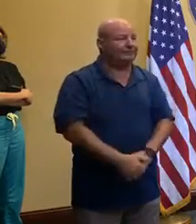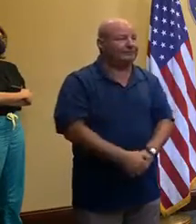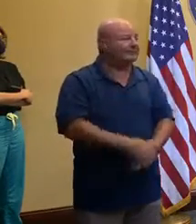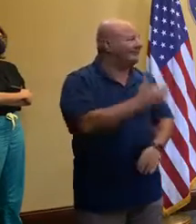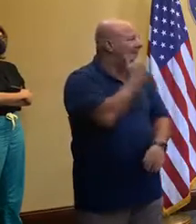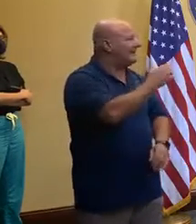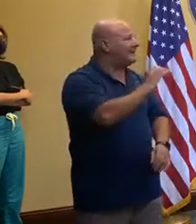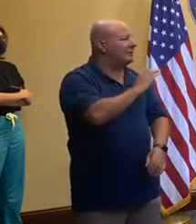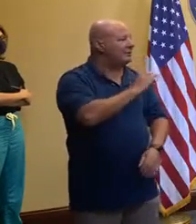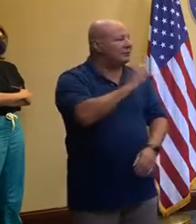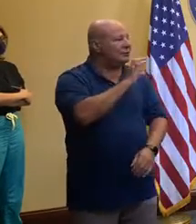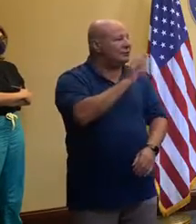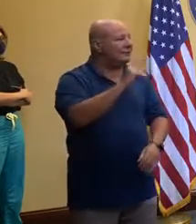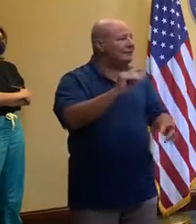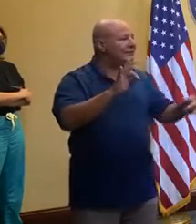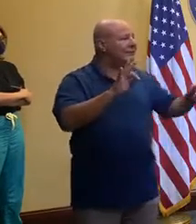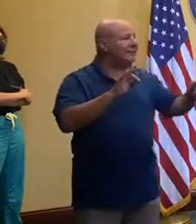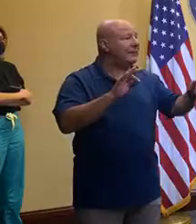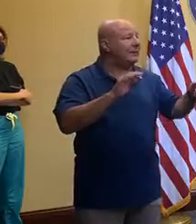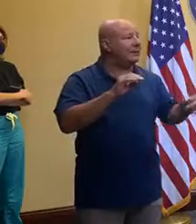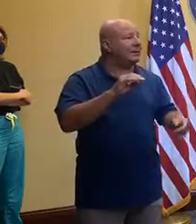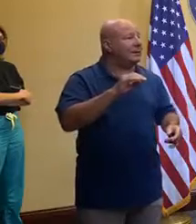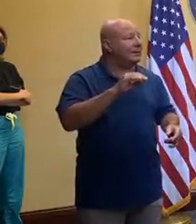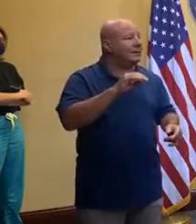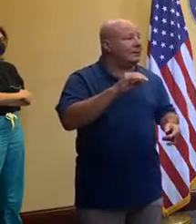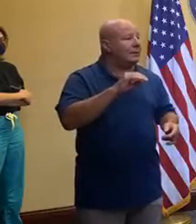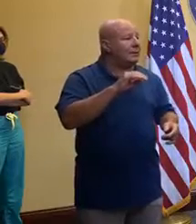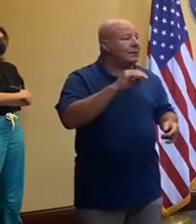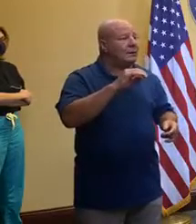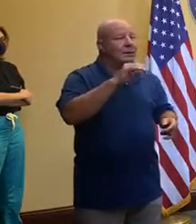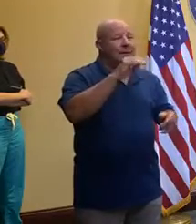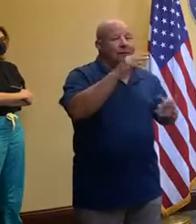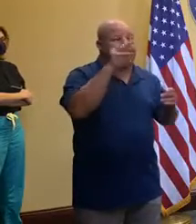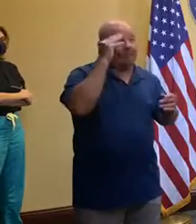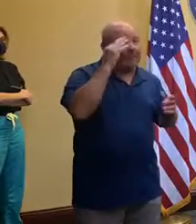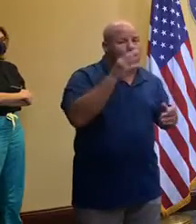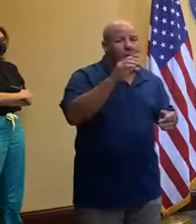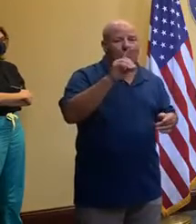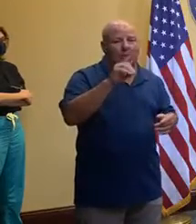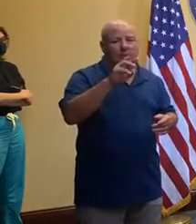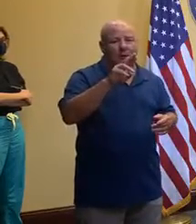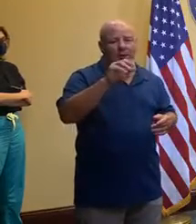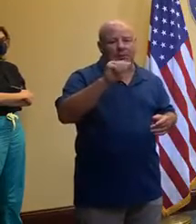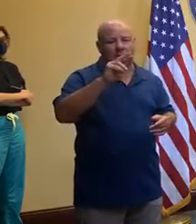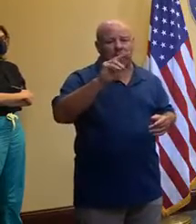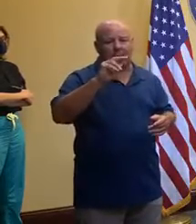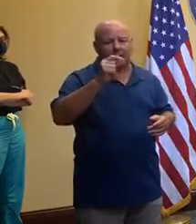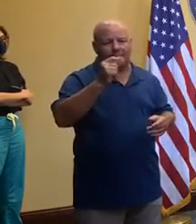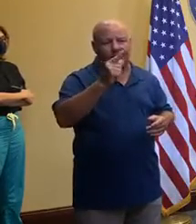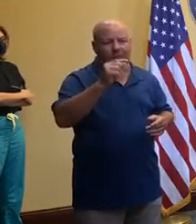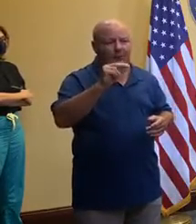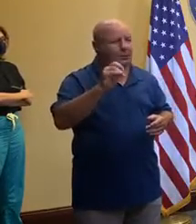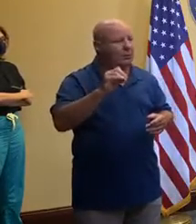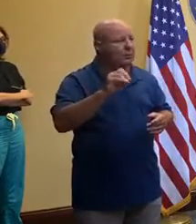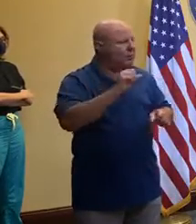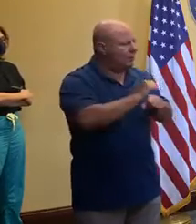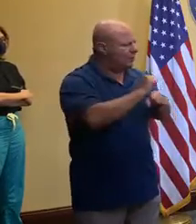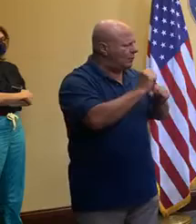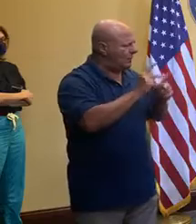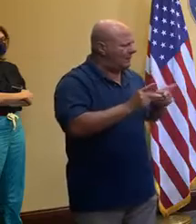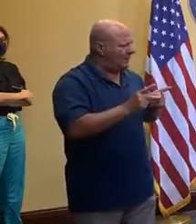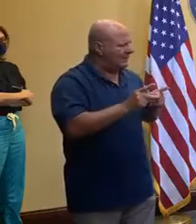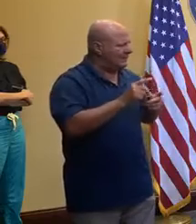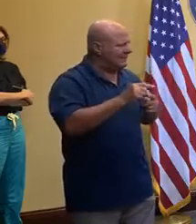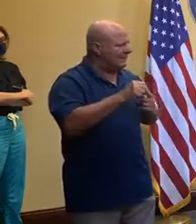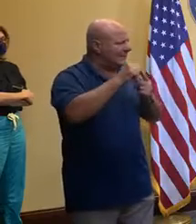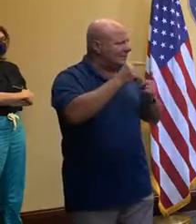Thank you, Chief. This is maybe a question for you, Mayor, or maybe Dr. Avegno. Yesterday you mentioned a workplace exception that the Saints have to seek from the state to